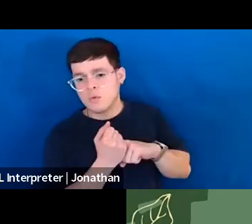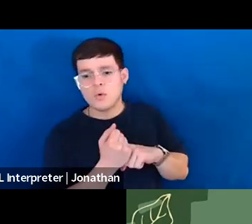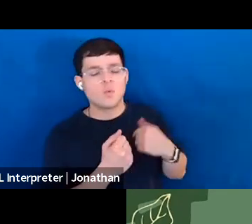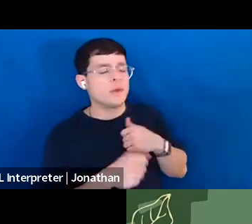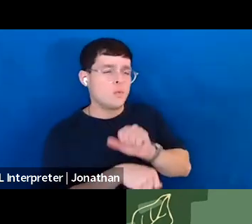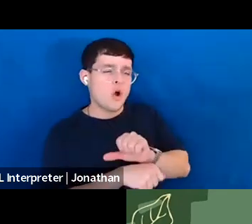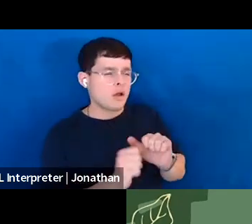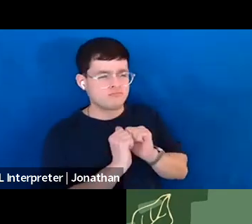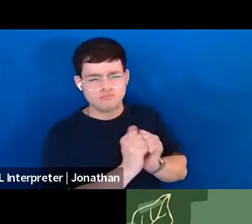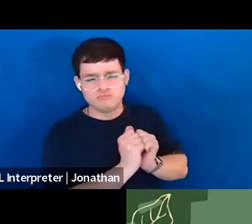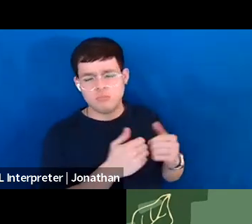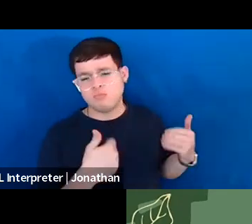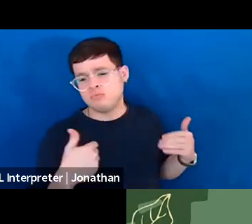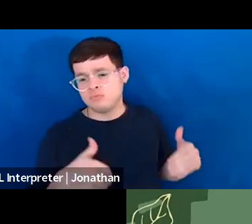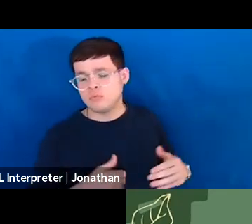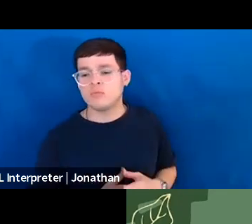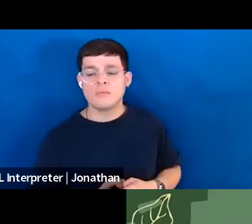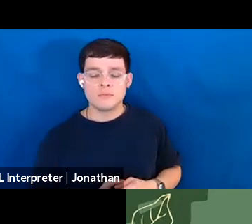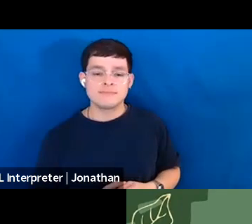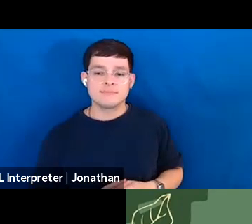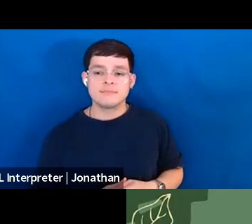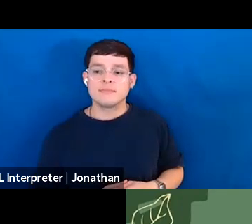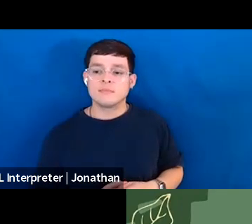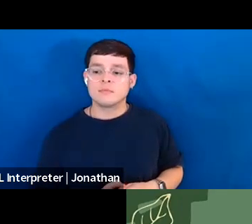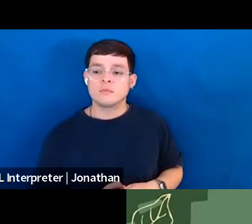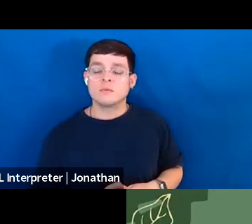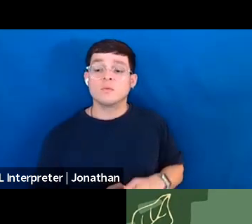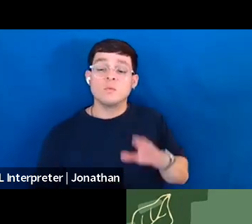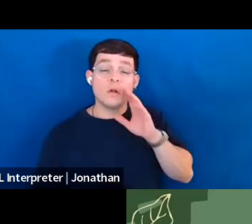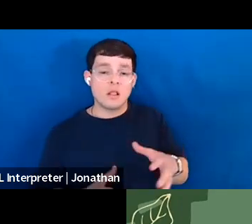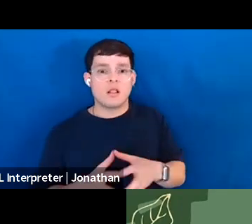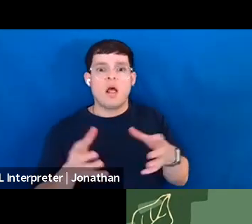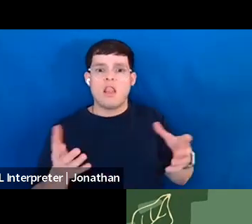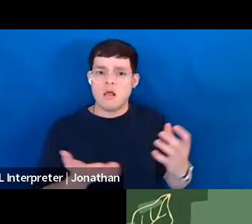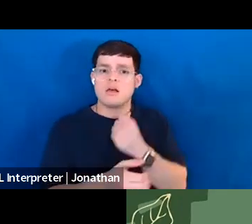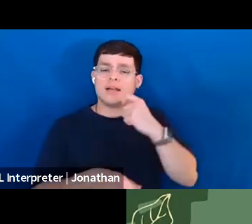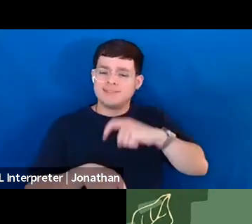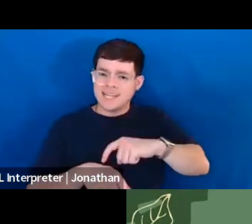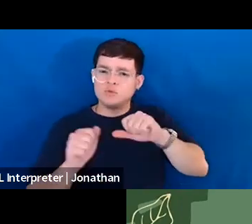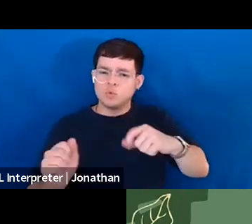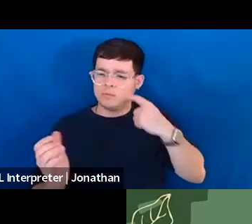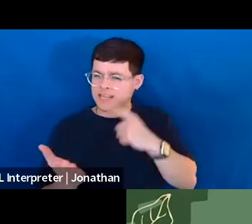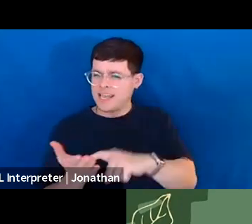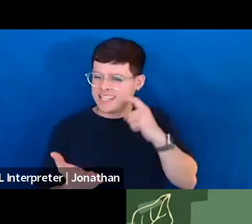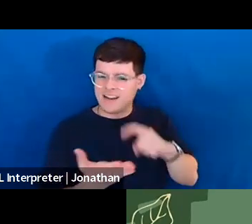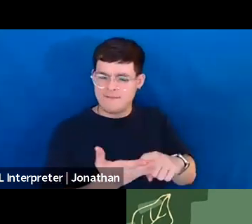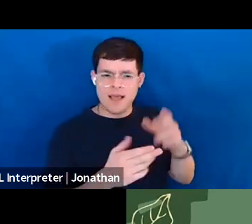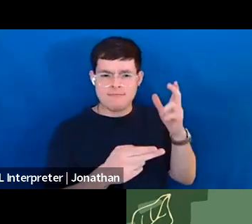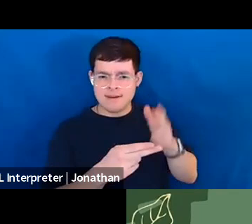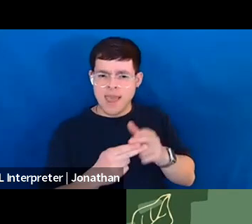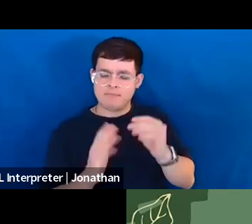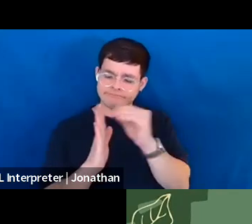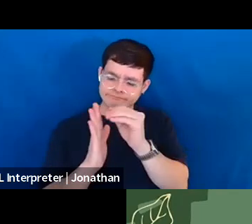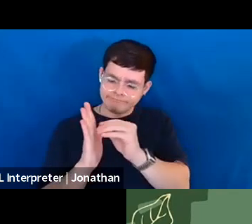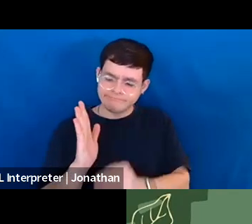and we're going to be spending a lot of our time on identifying communities and